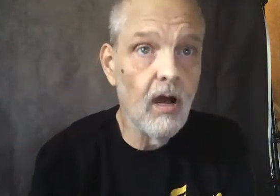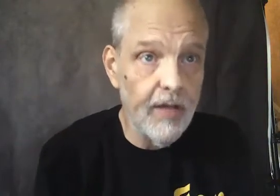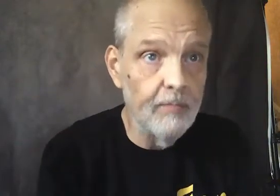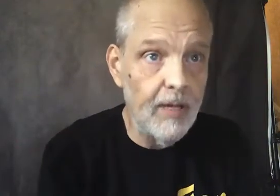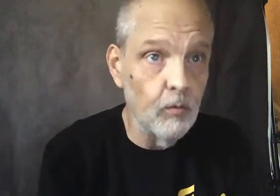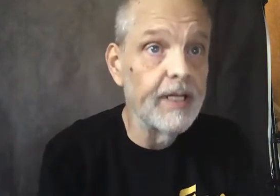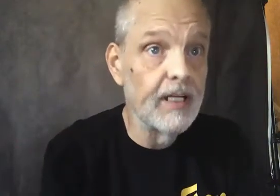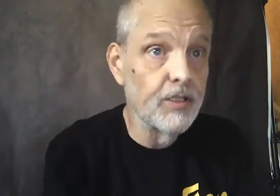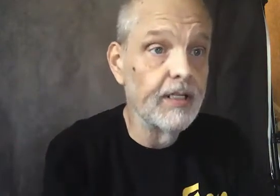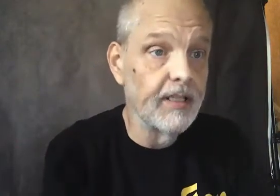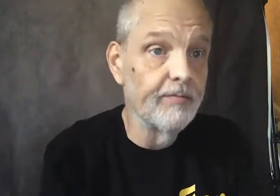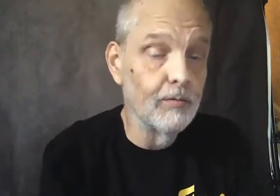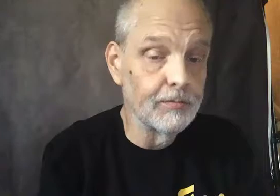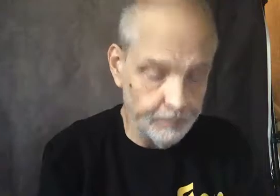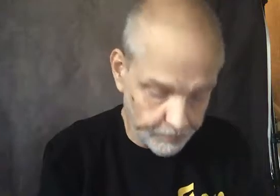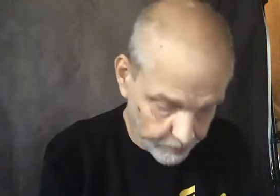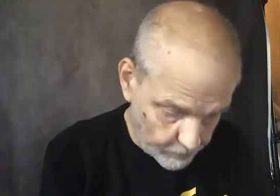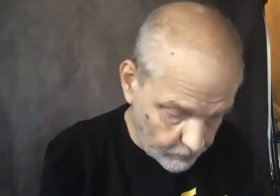okay, maybe we can educate deaf people.